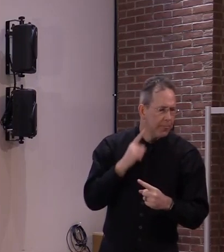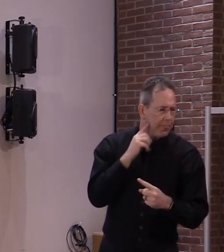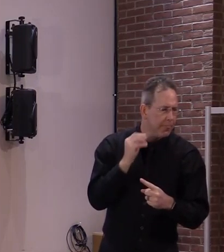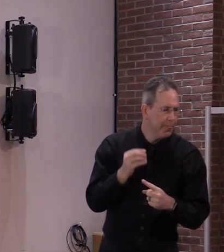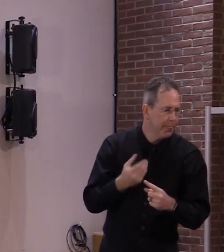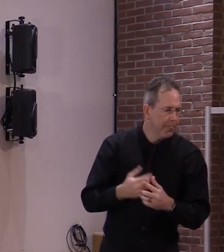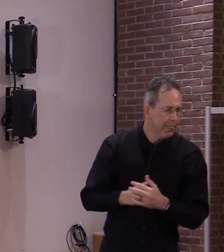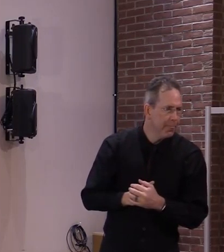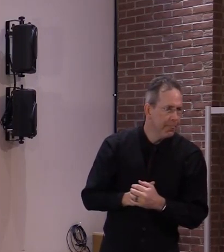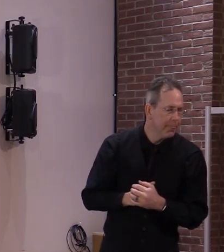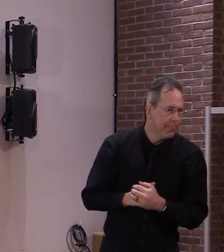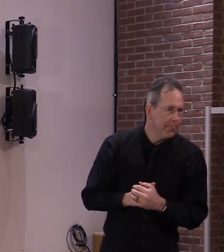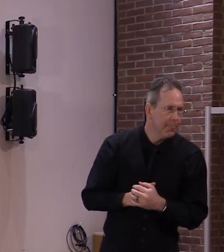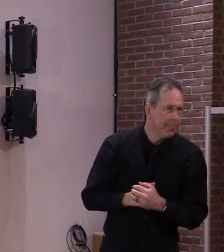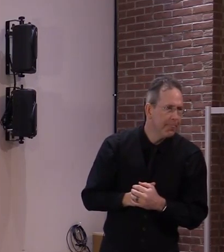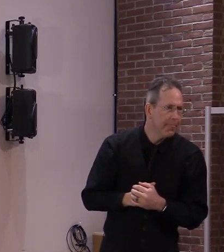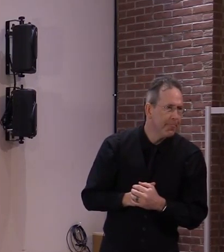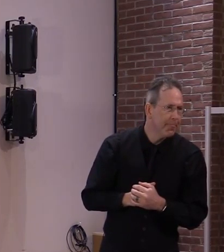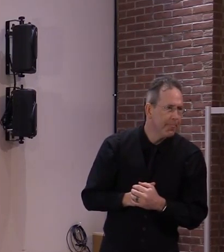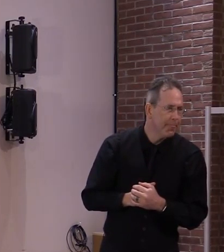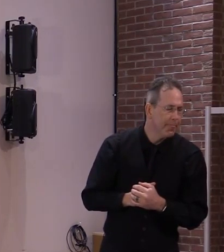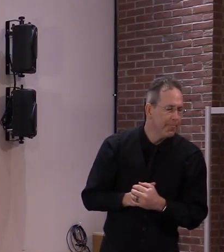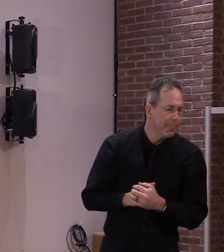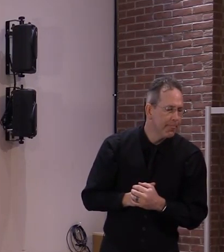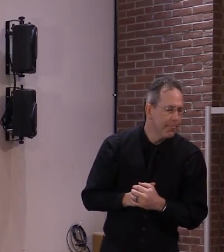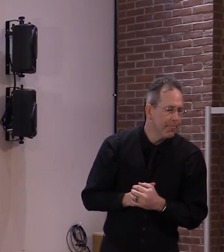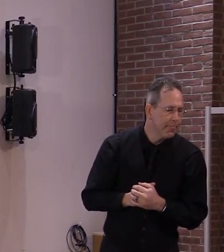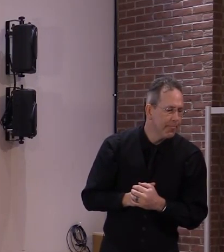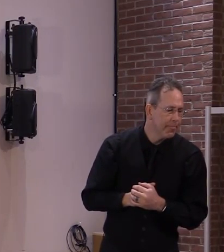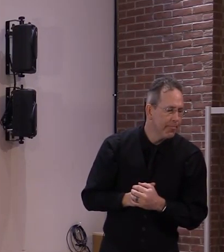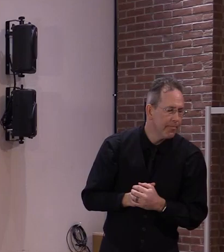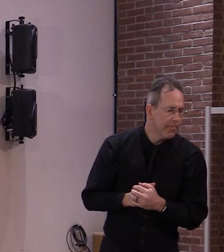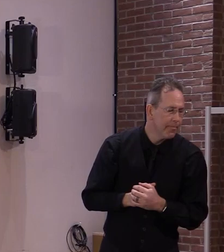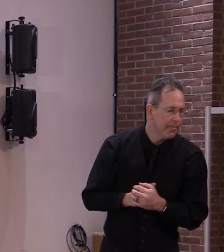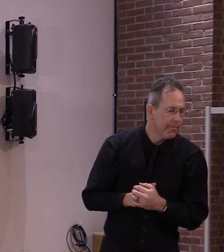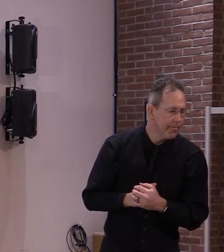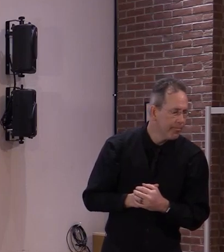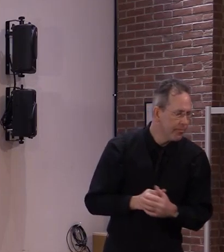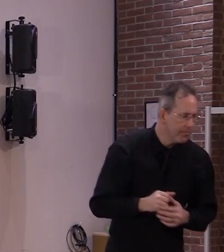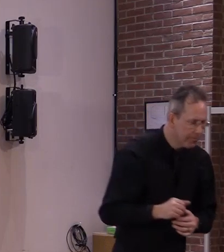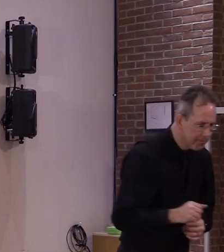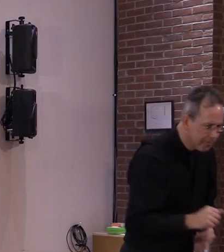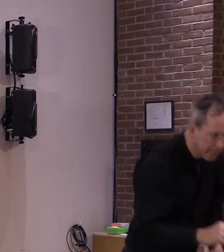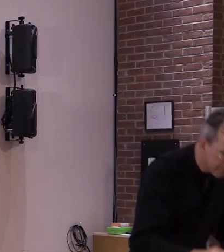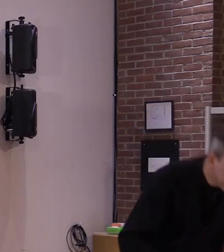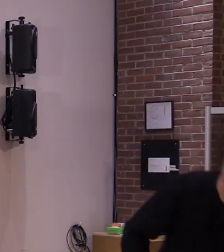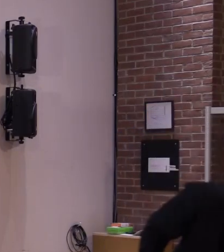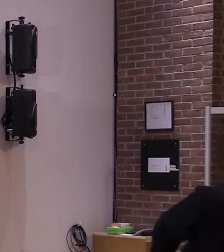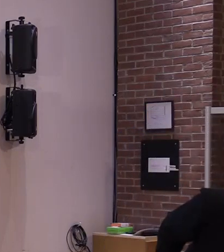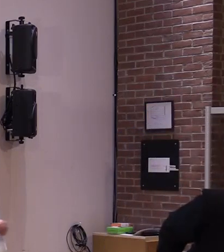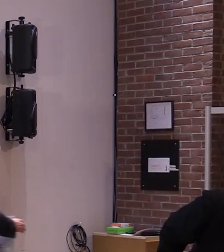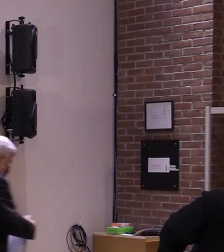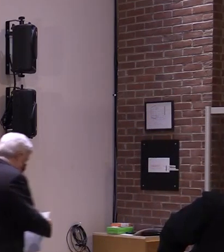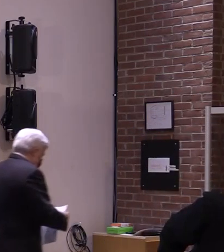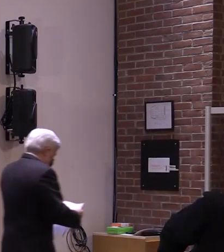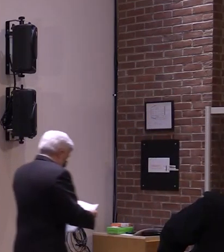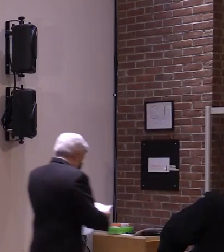to sort of why we're seeing cases there, but what's happening in Essex County? What's driving cases there?